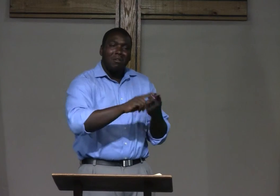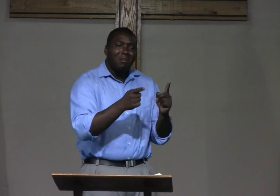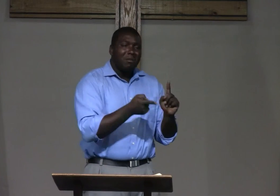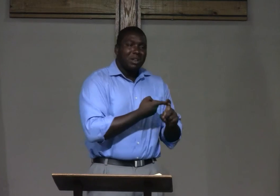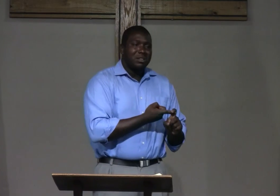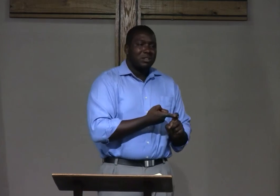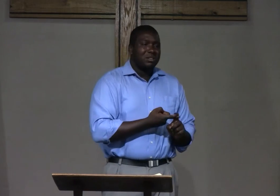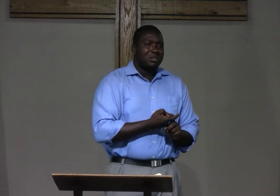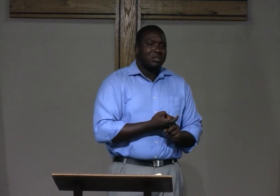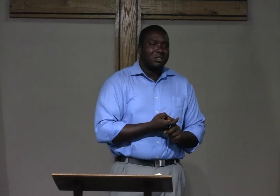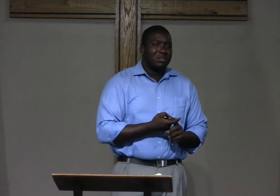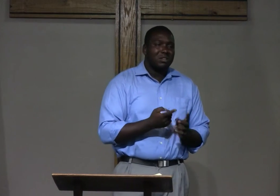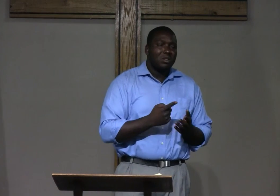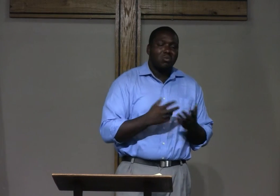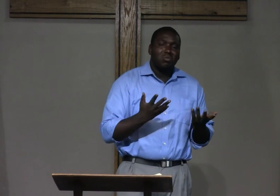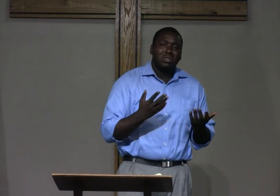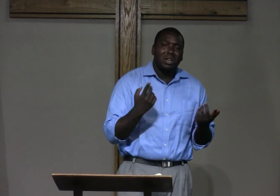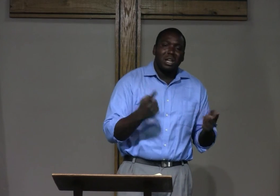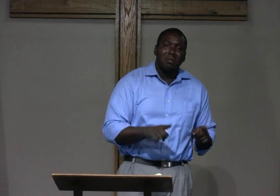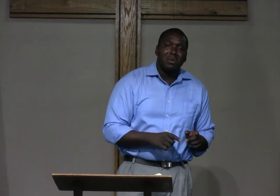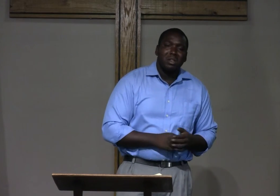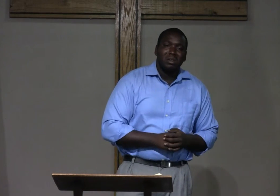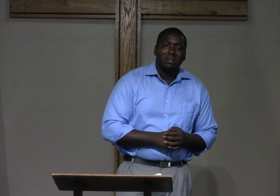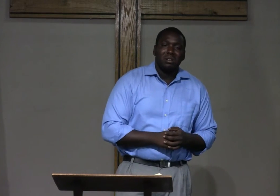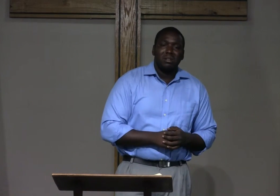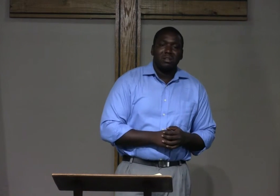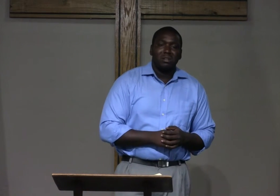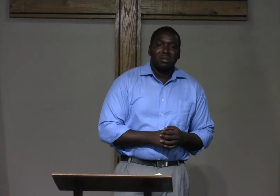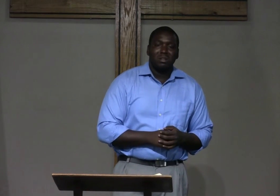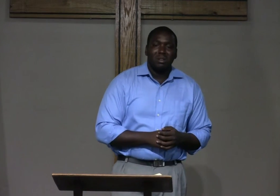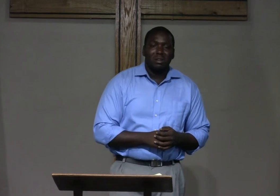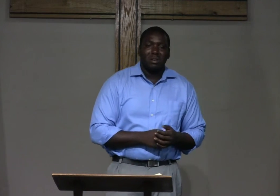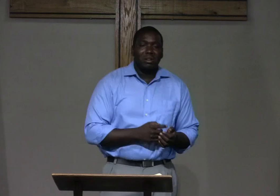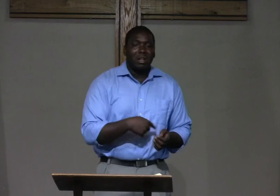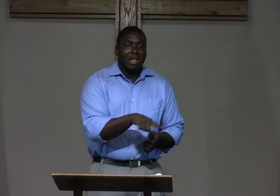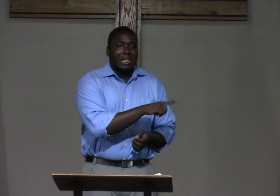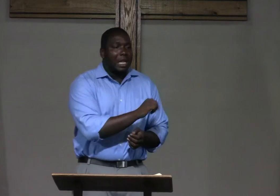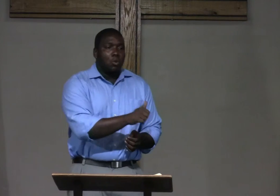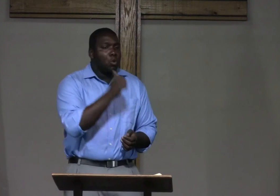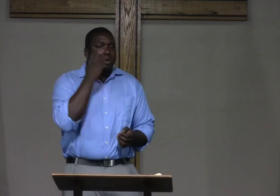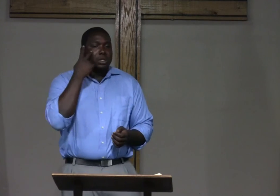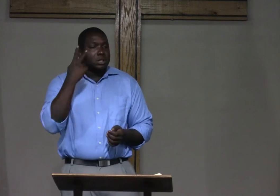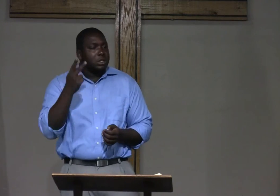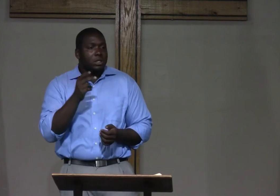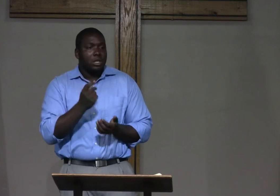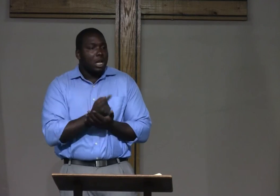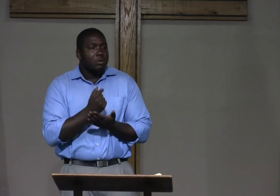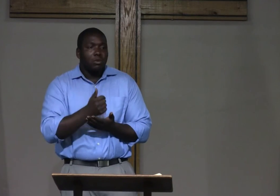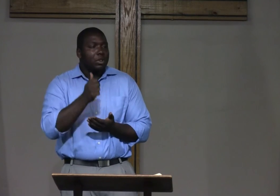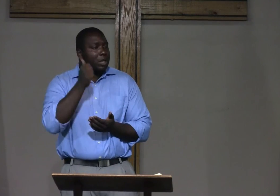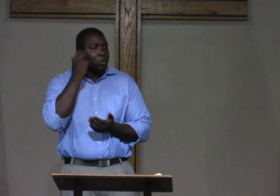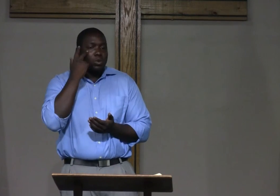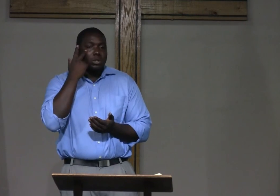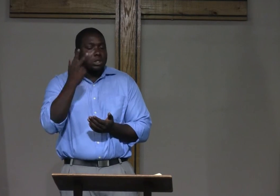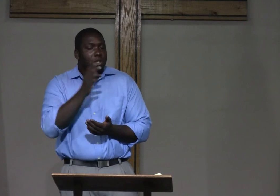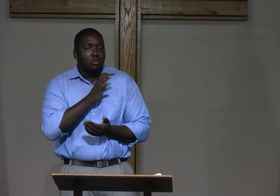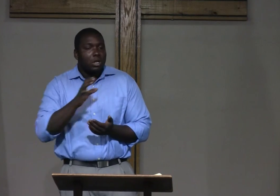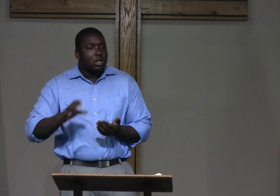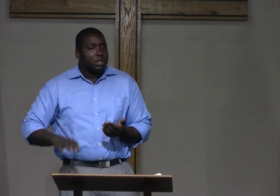your family members? What's going to happen to your friends who don't know Christ? What's going to happen to them if we don't share the gospel with them? If you don't share the